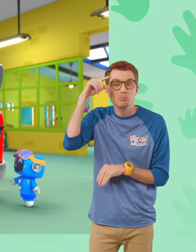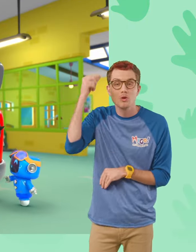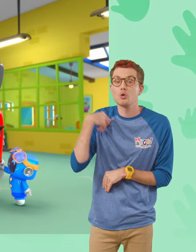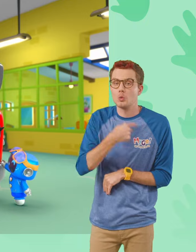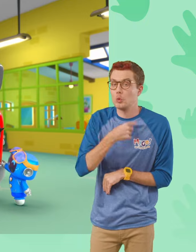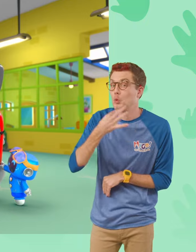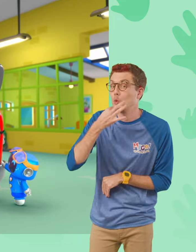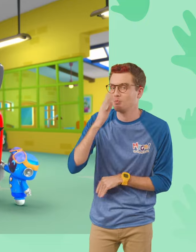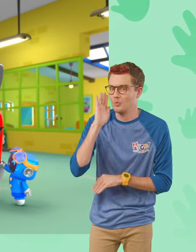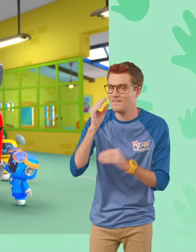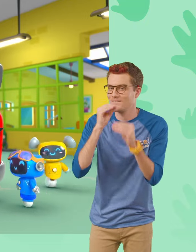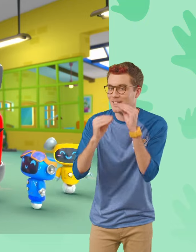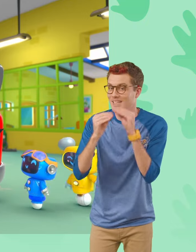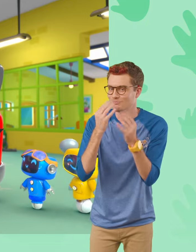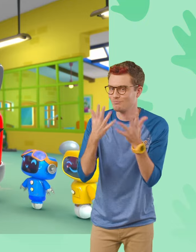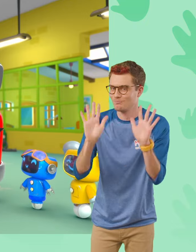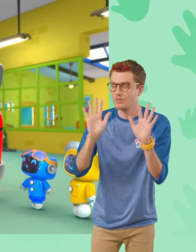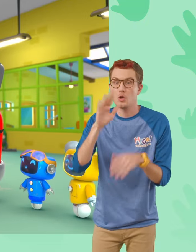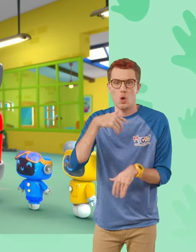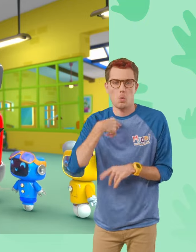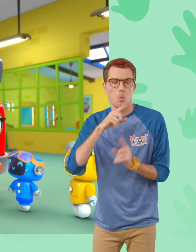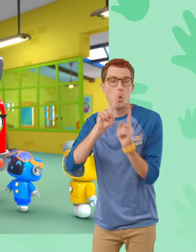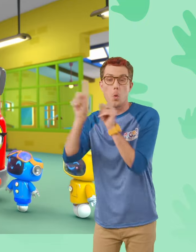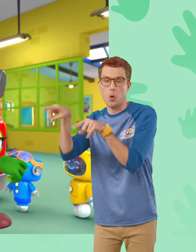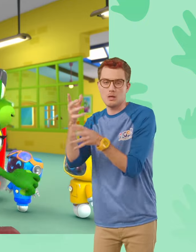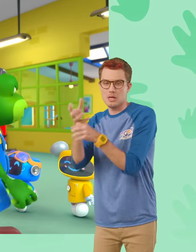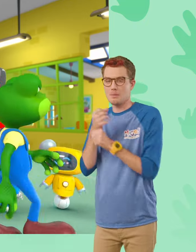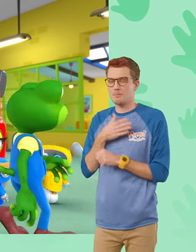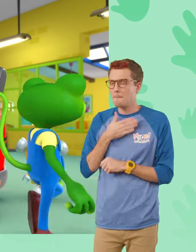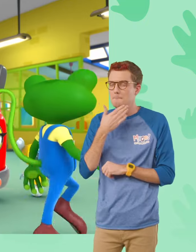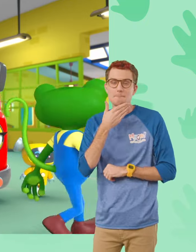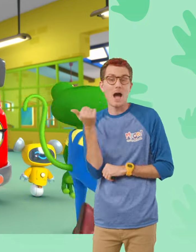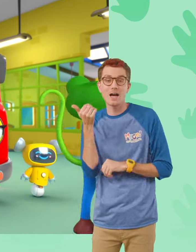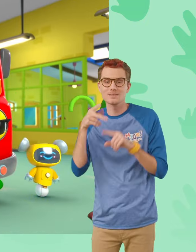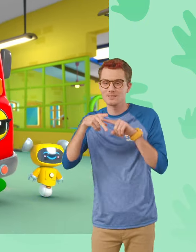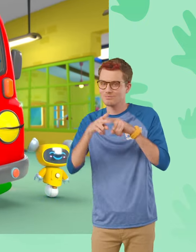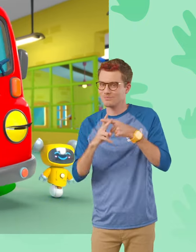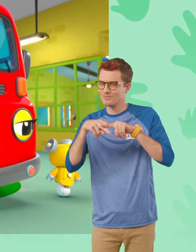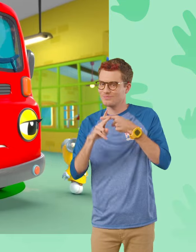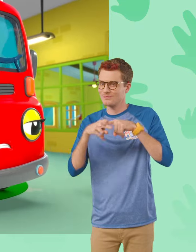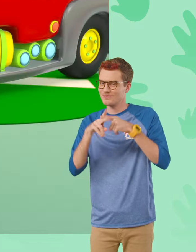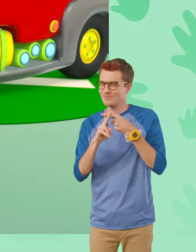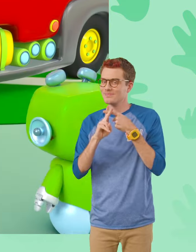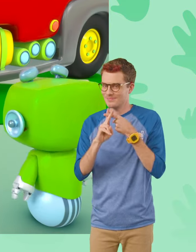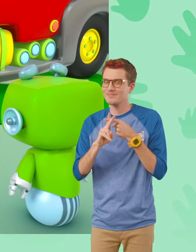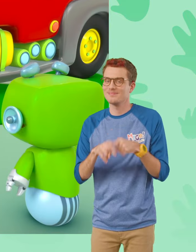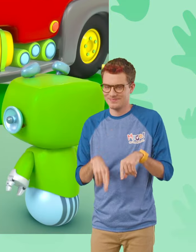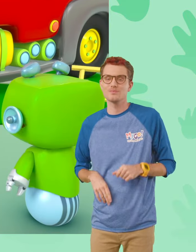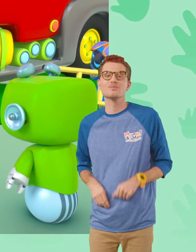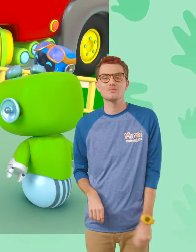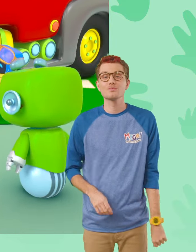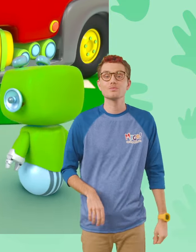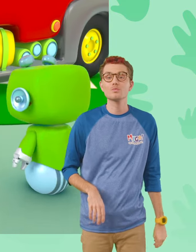Don't you worry, Fiona. We'll soon have you fixed. I'll get my best wrench.